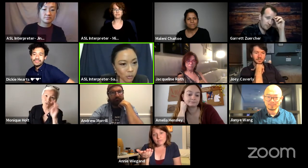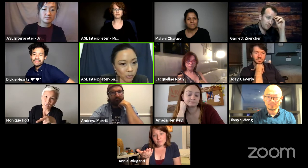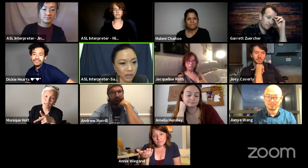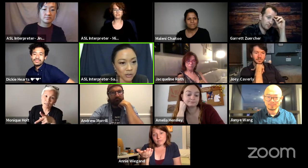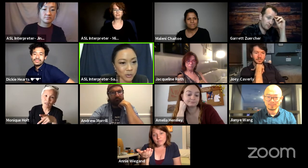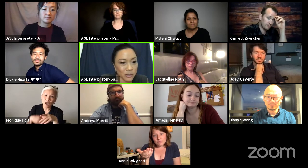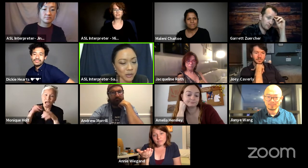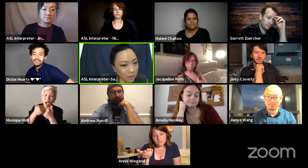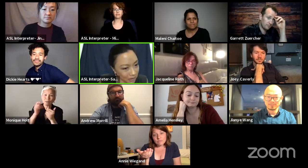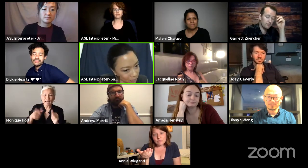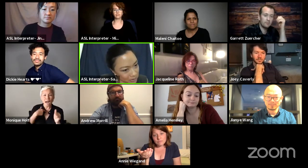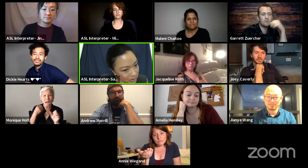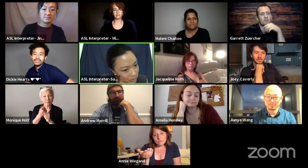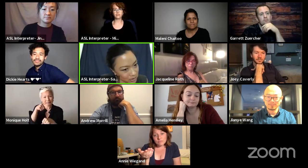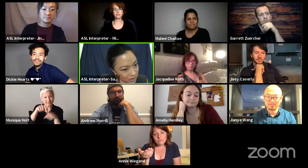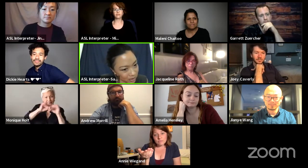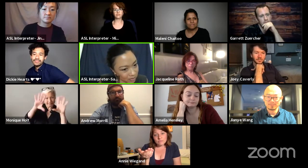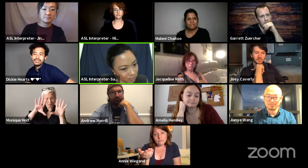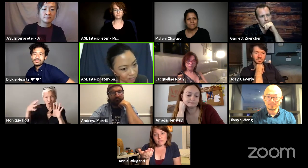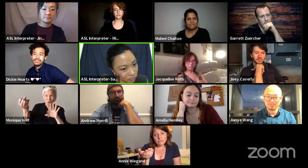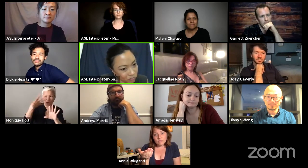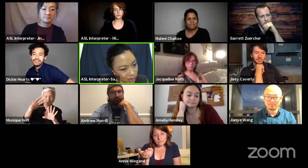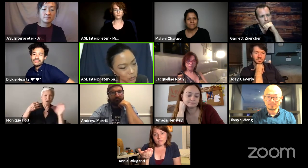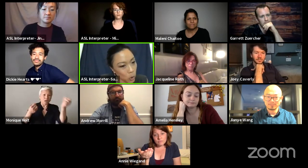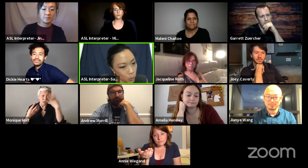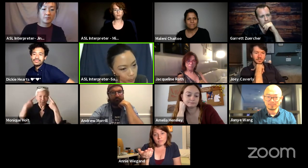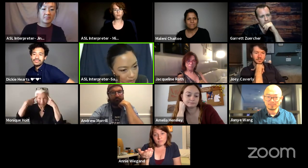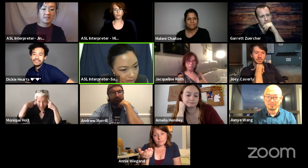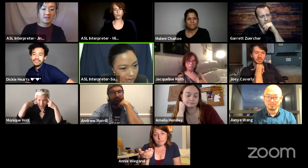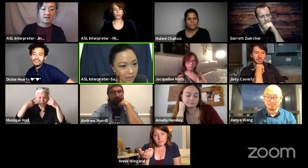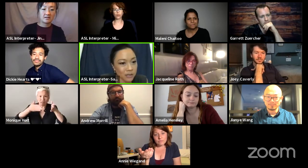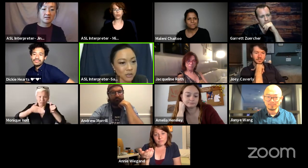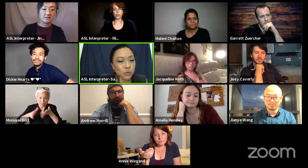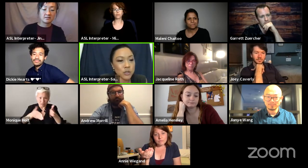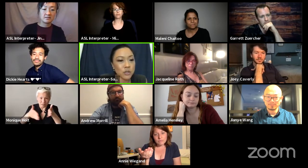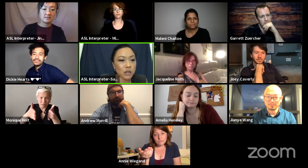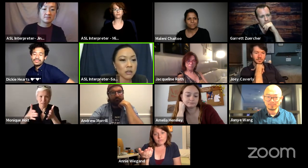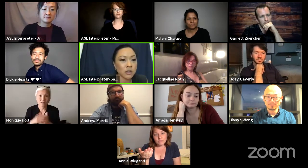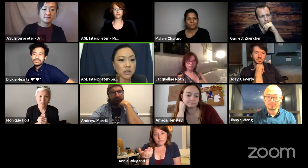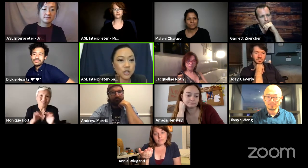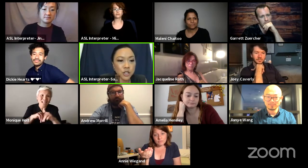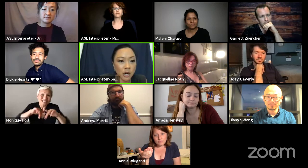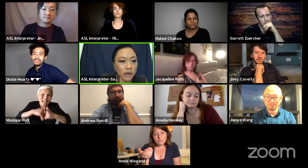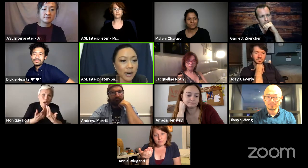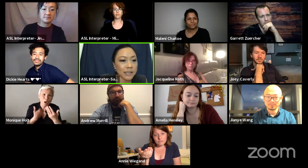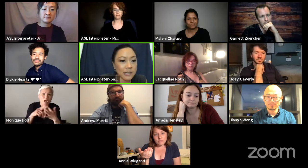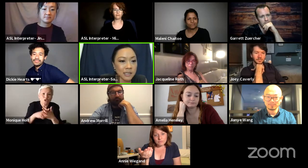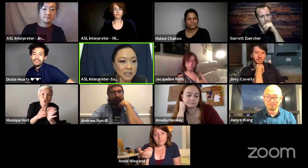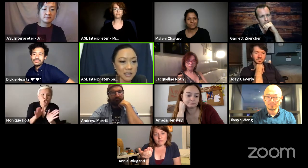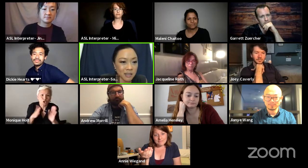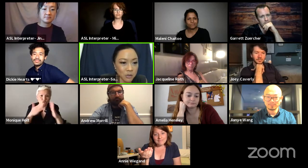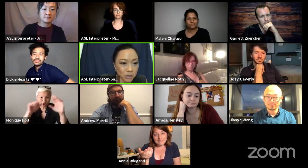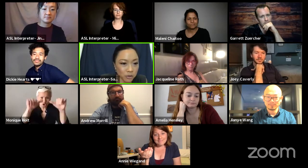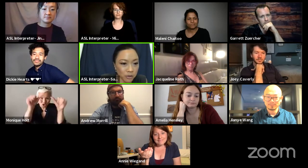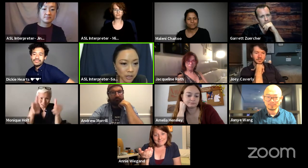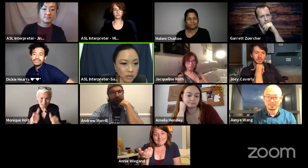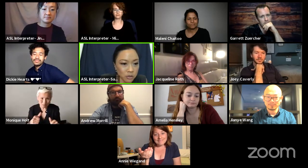incorporated into it. So I thought that was interesting and I was open to that. And so we started kind of sharing ideas, and that's what created sort of